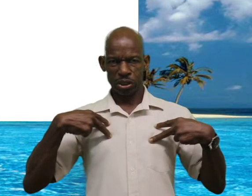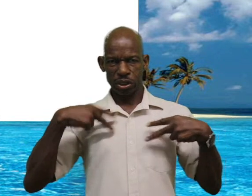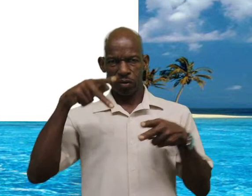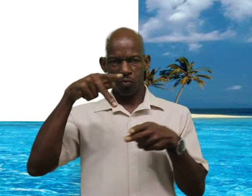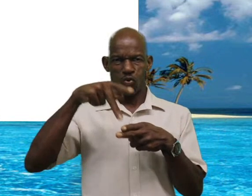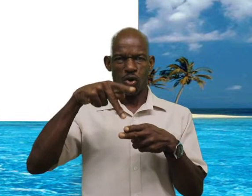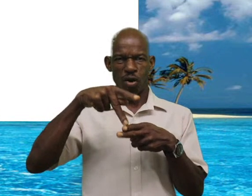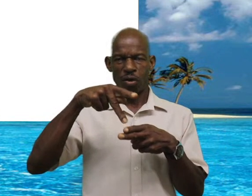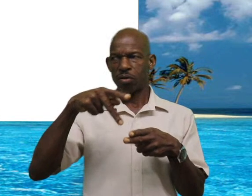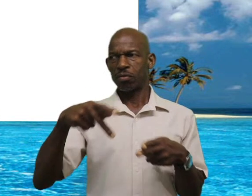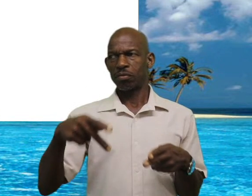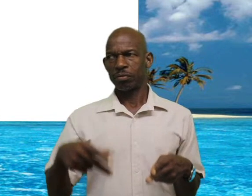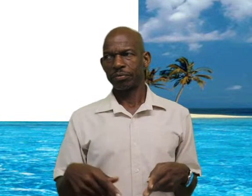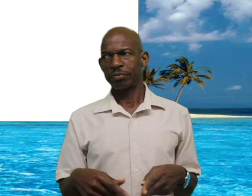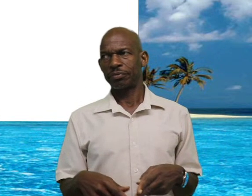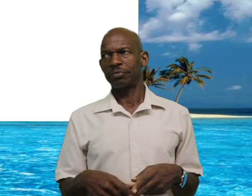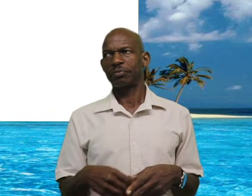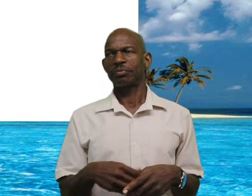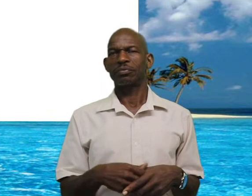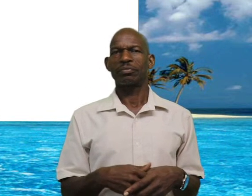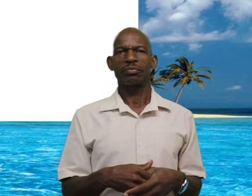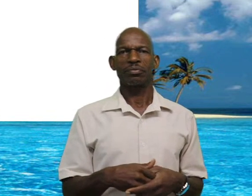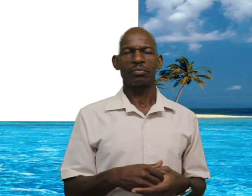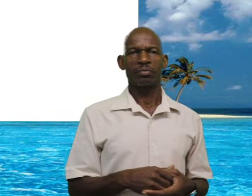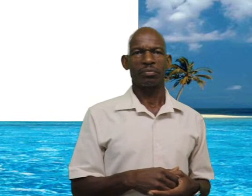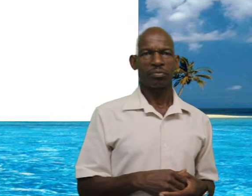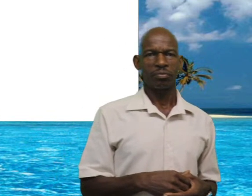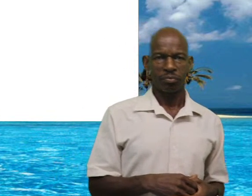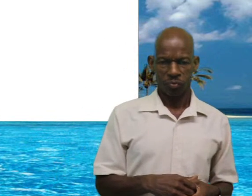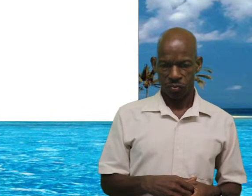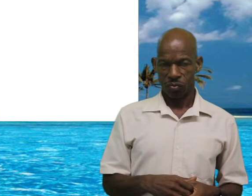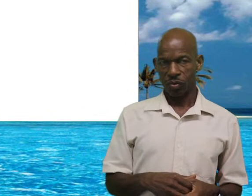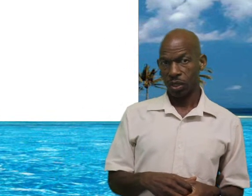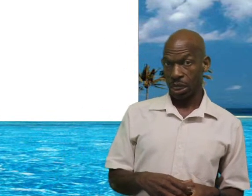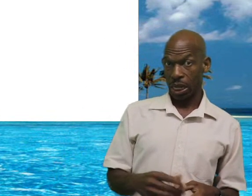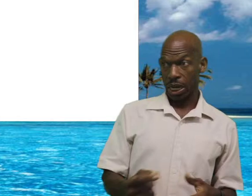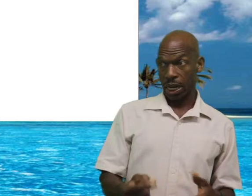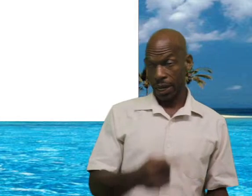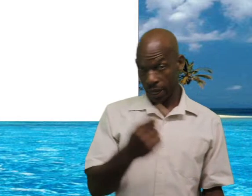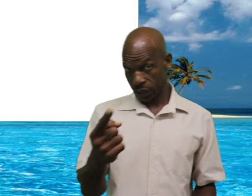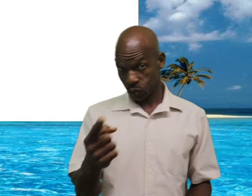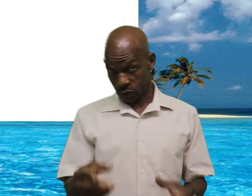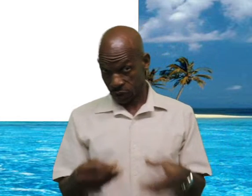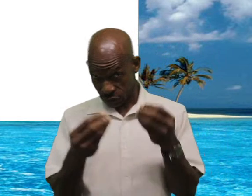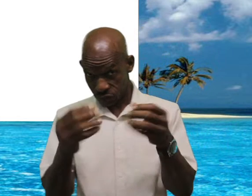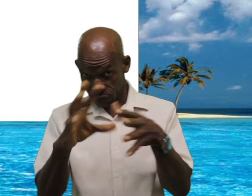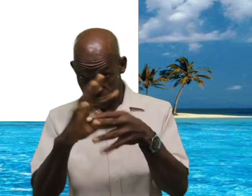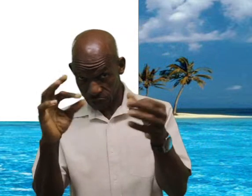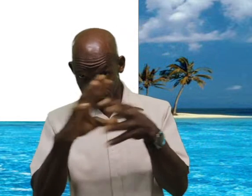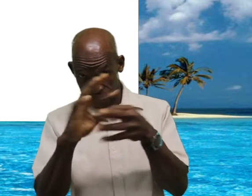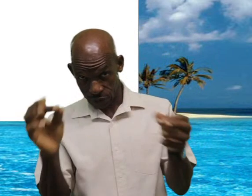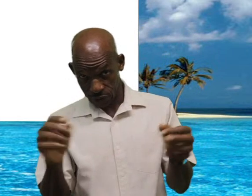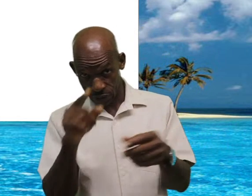give you for your test. So I will give you a sentence and you have to